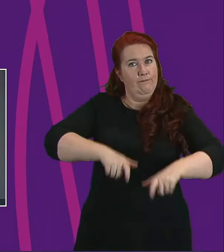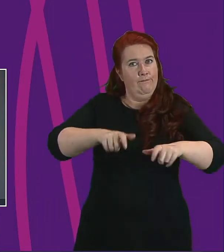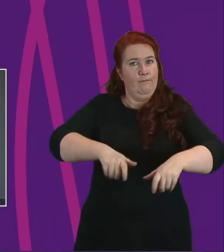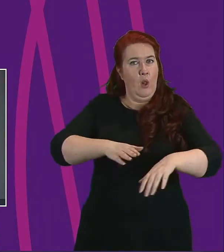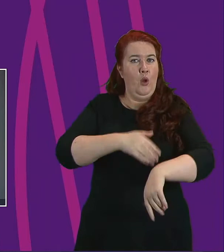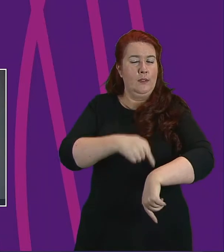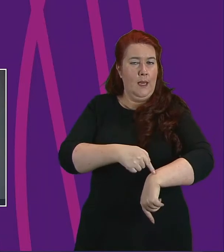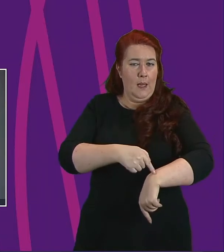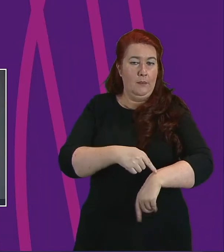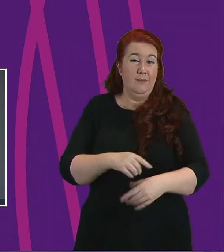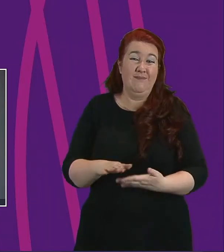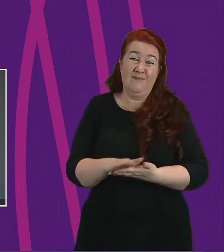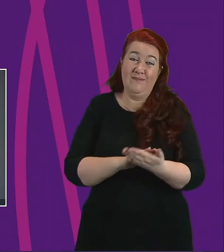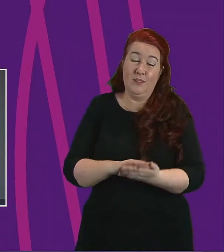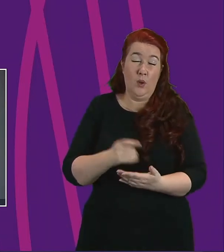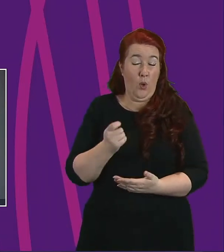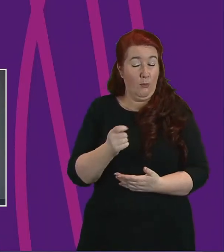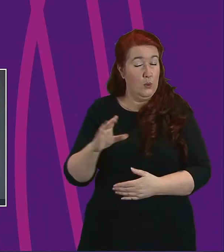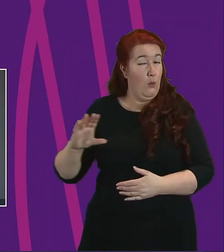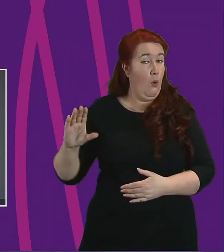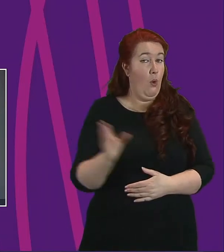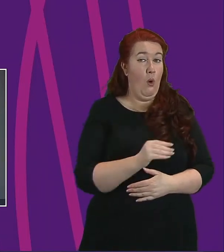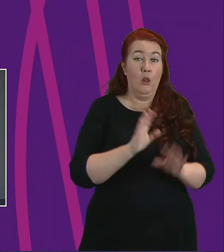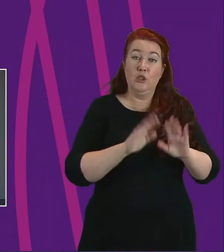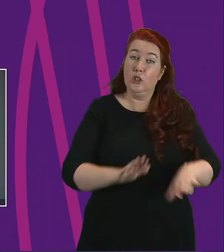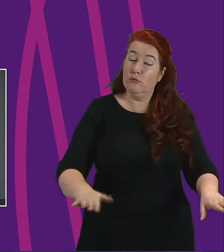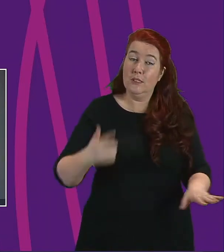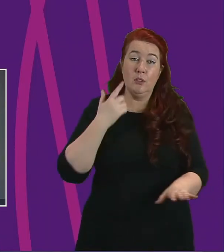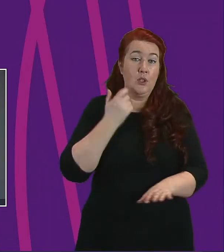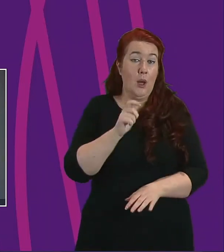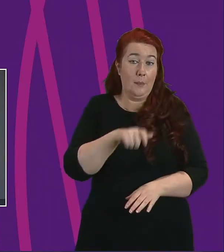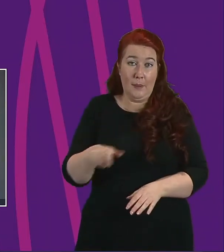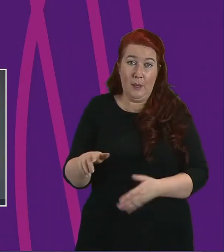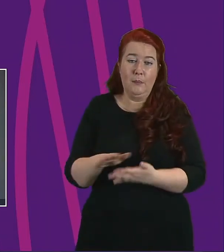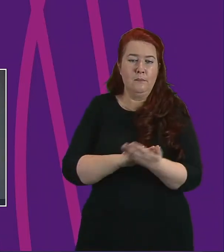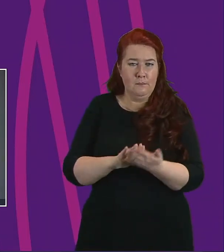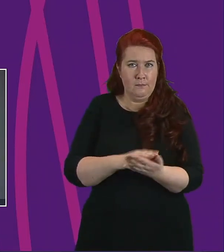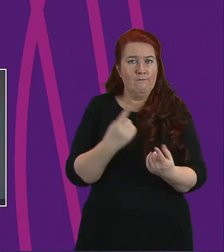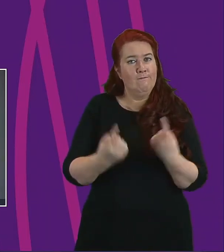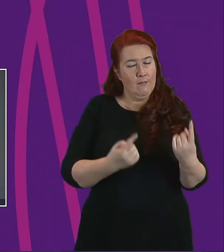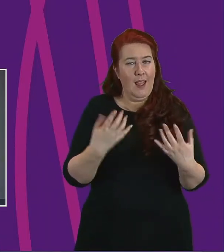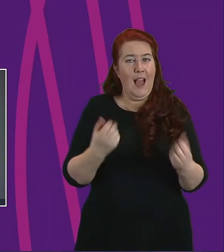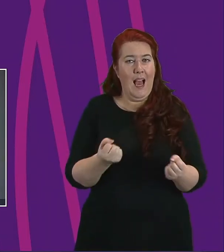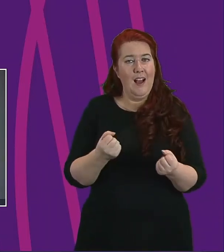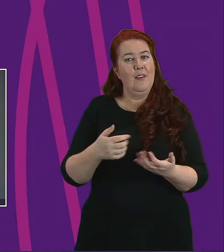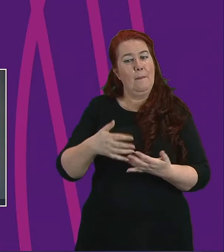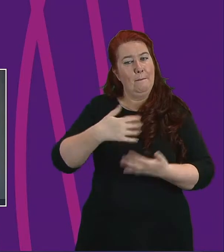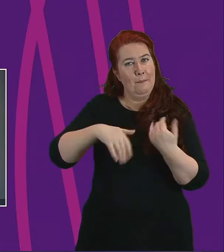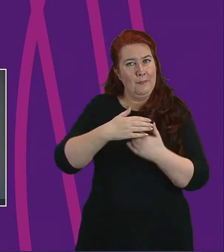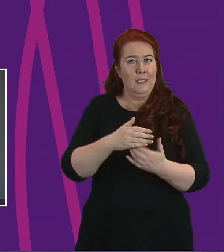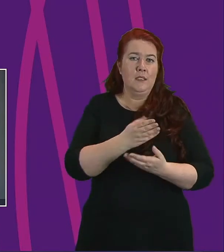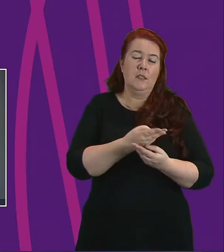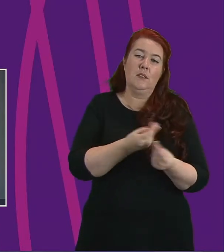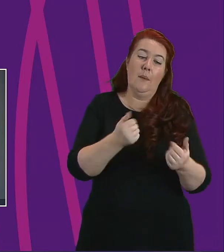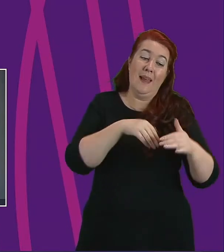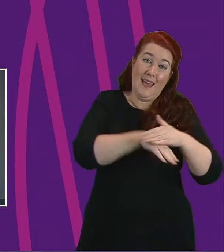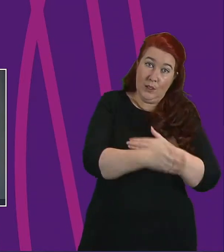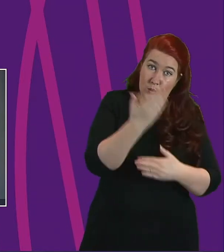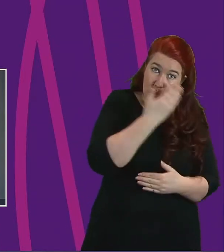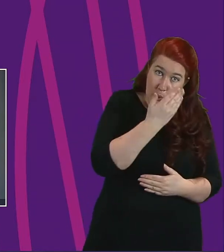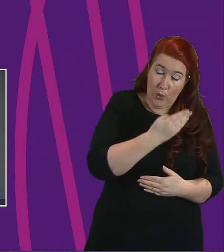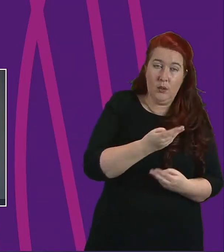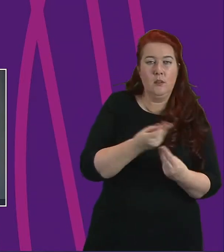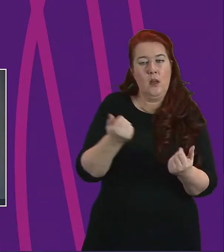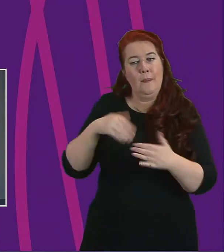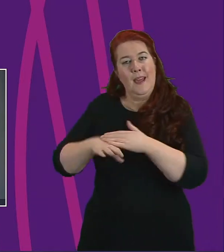follows that almost all children and young people across Scotland will therefore experience a blend of in-school and in-home learning from the 11th